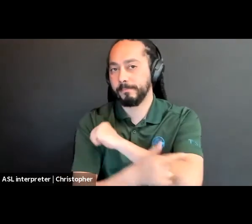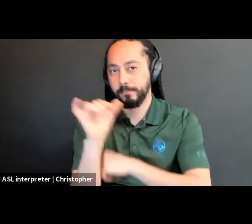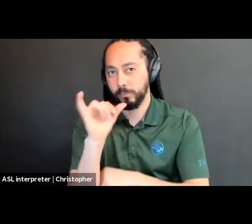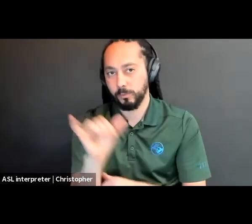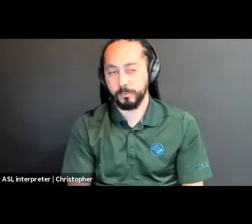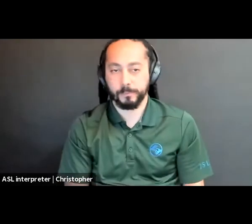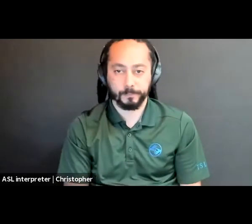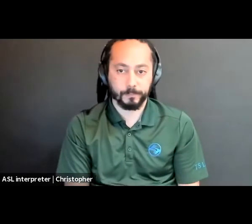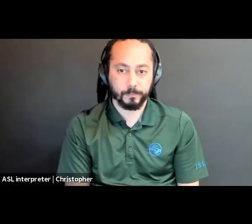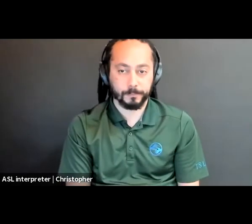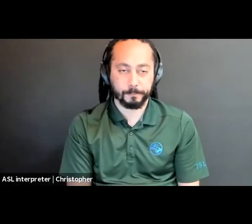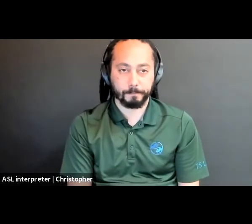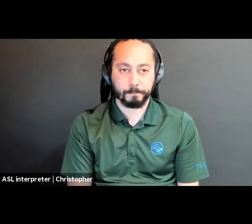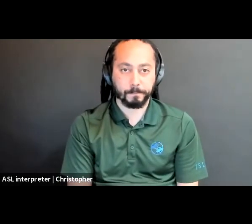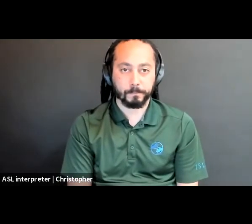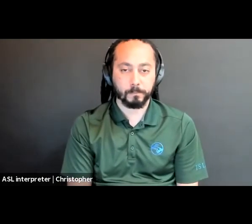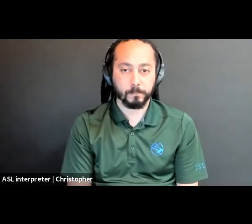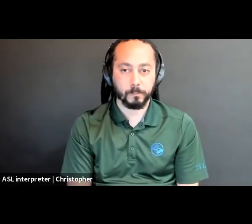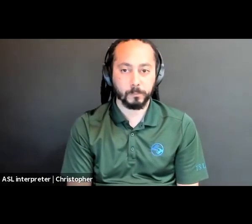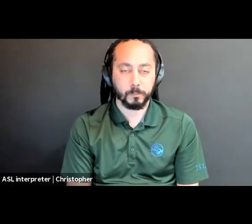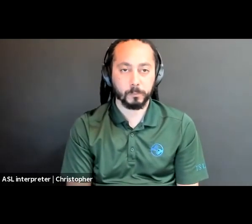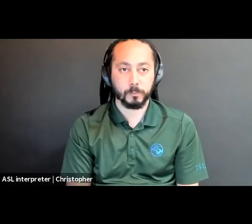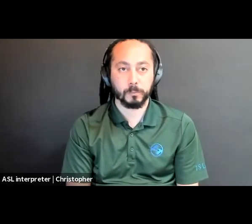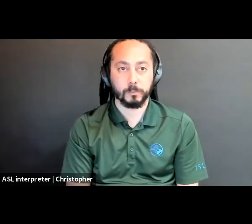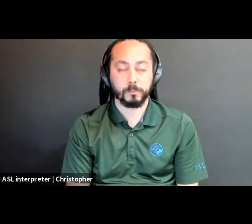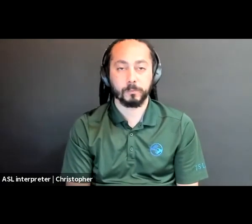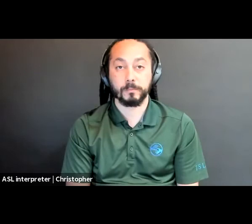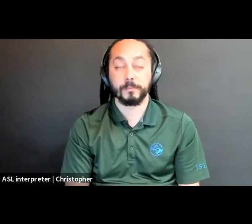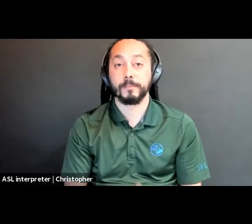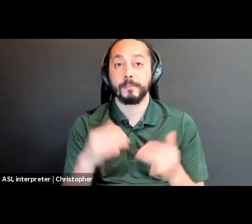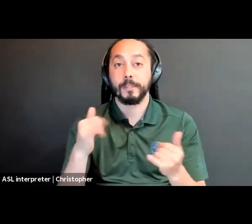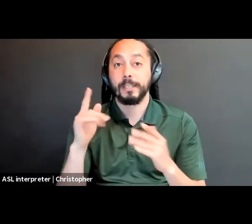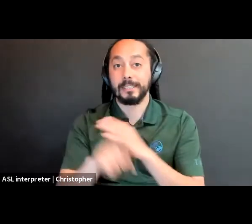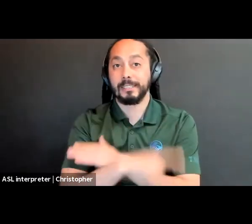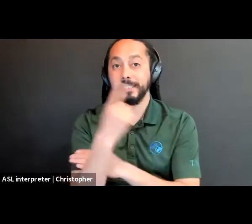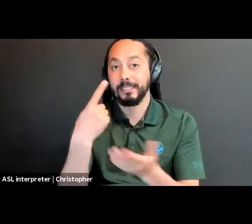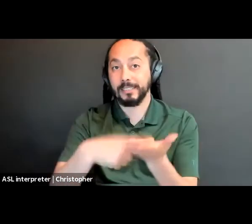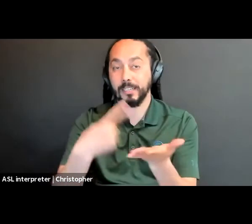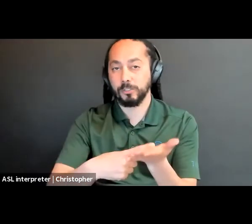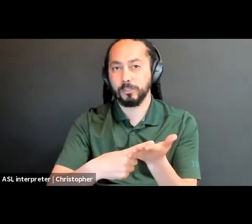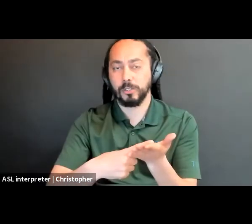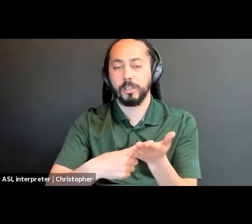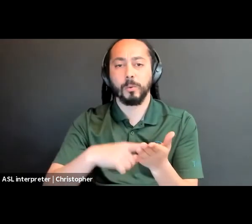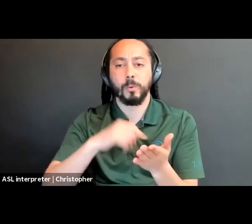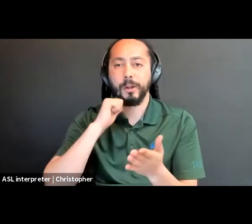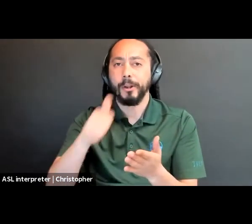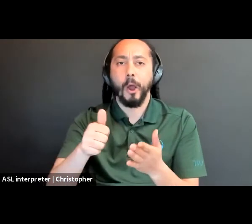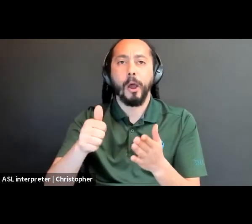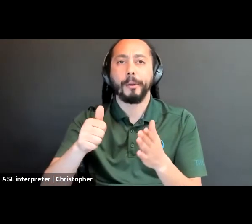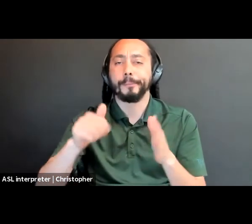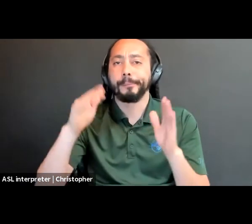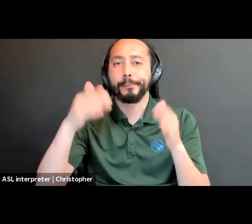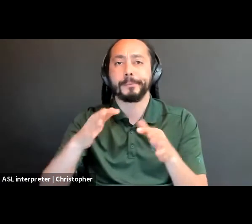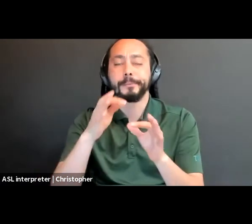We realize that in today's discussion, we're not oversimplifying a complex problem. Judges and